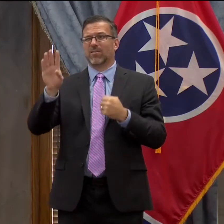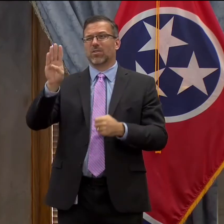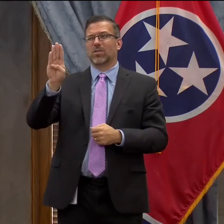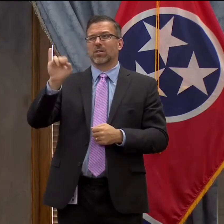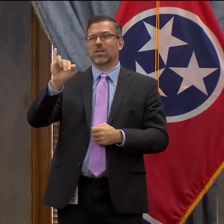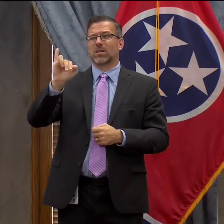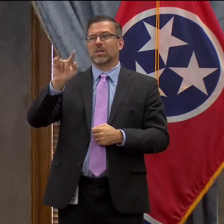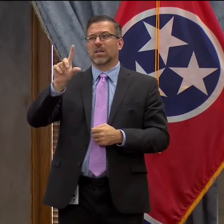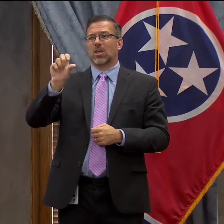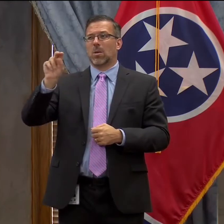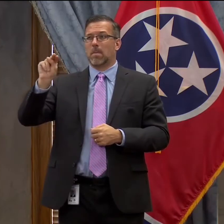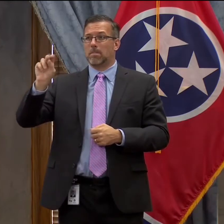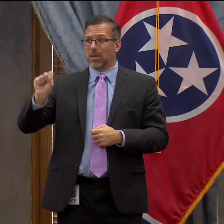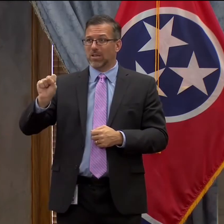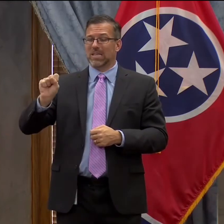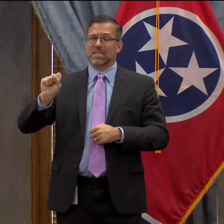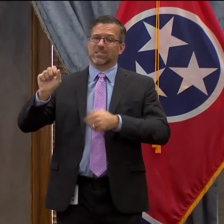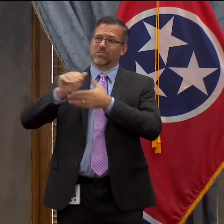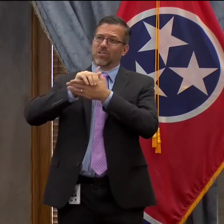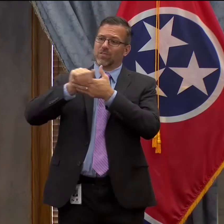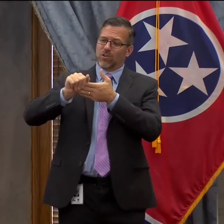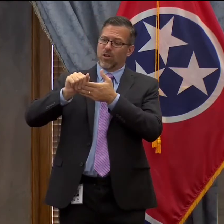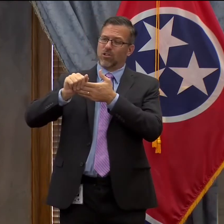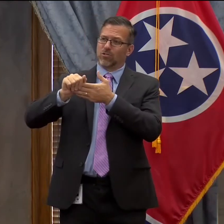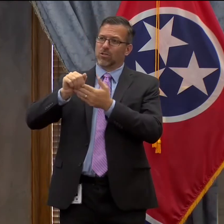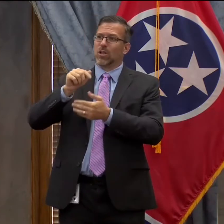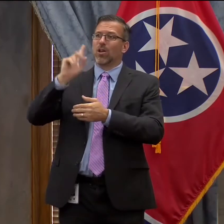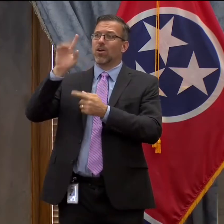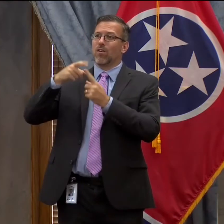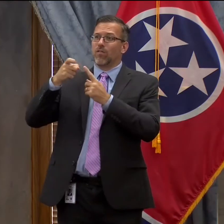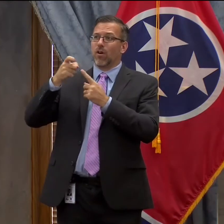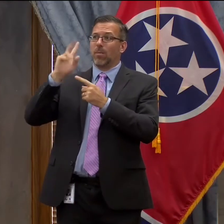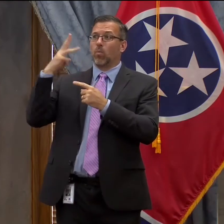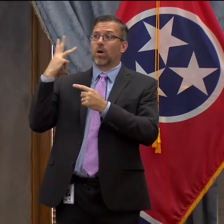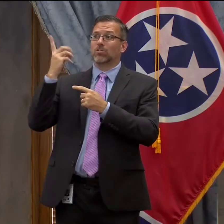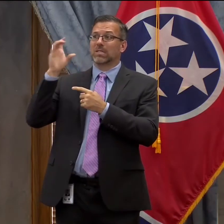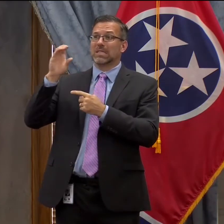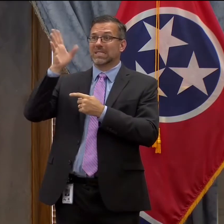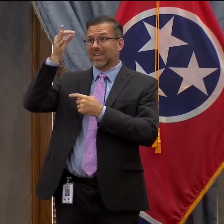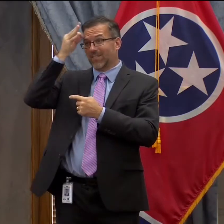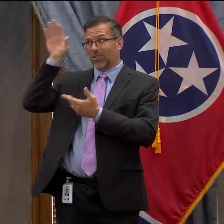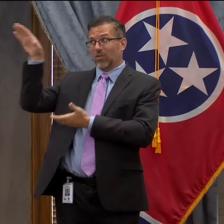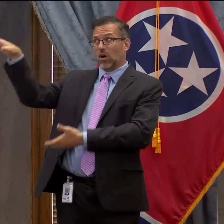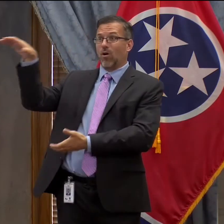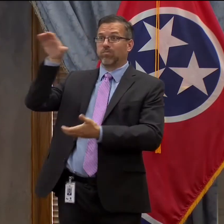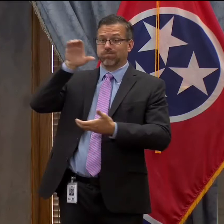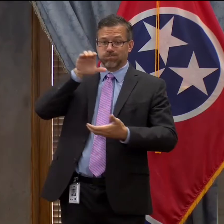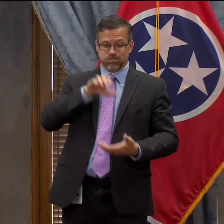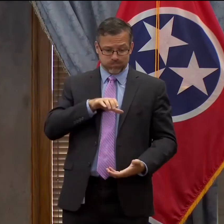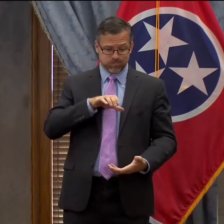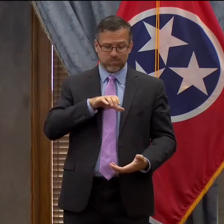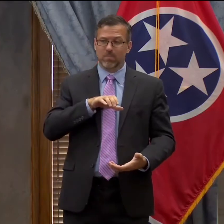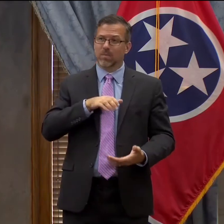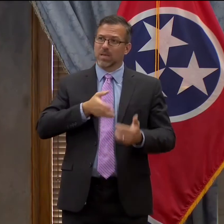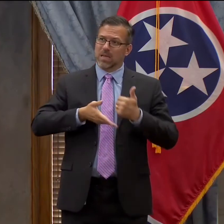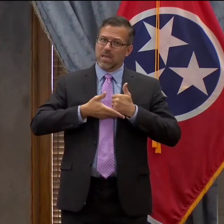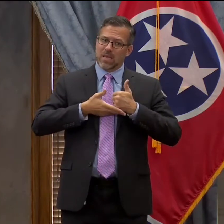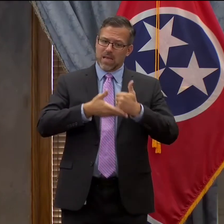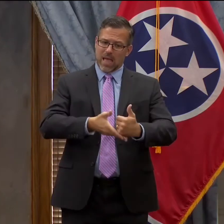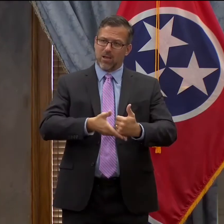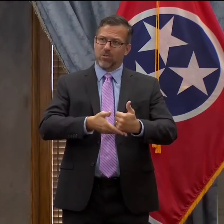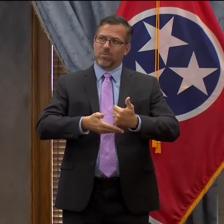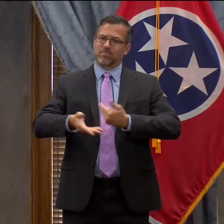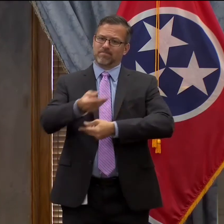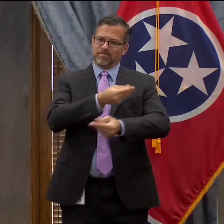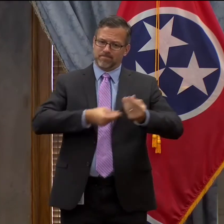into the state's economy through relief programs from the federal government that certainly have helped stimulate our economy. As